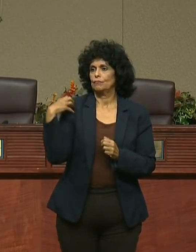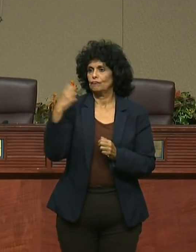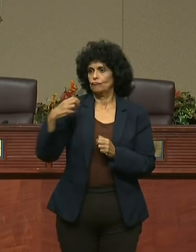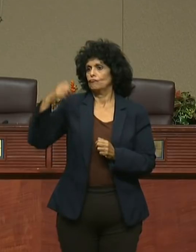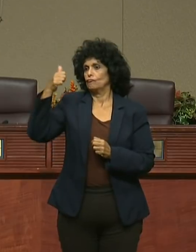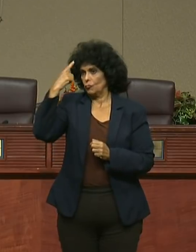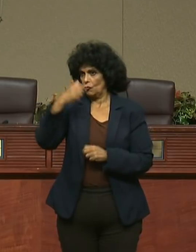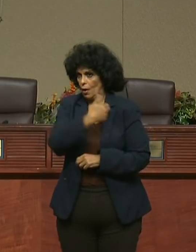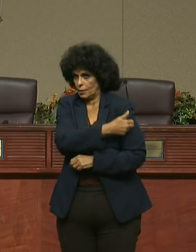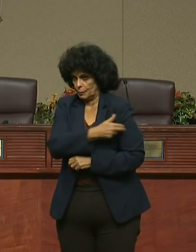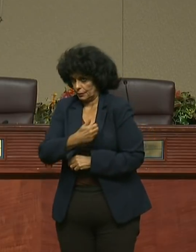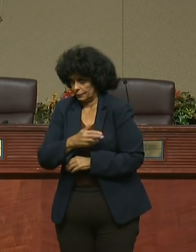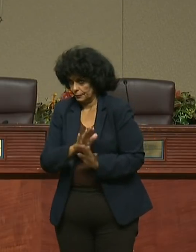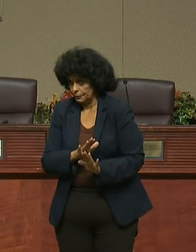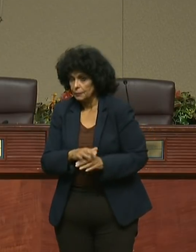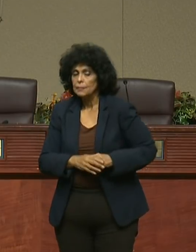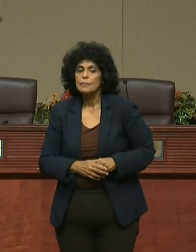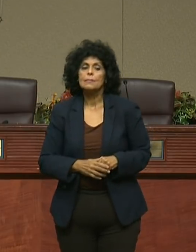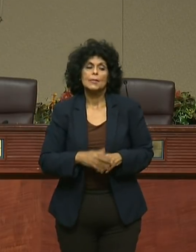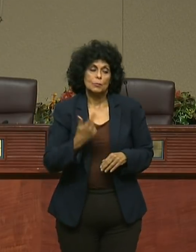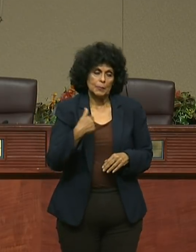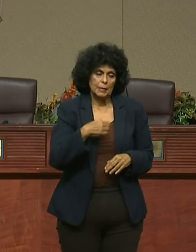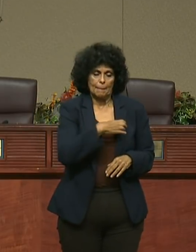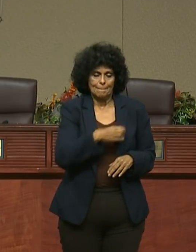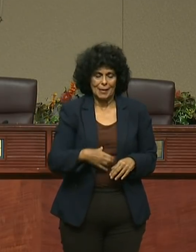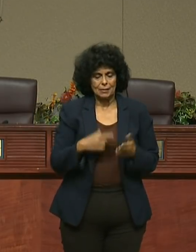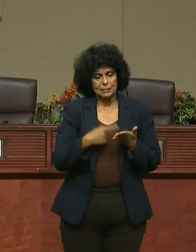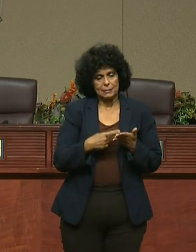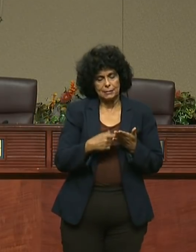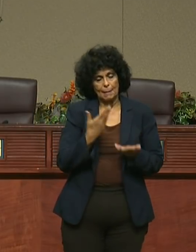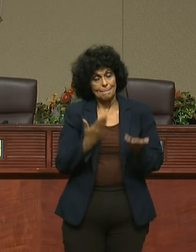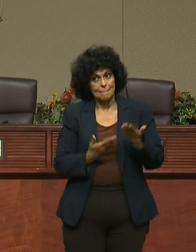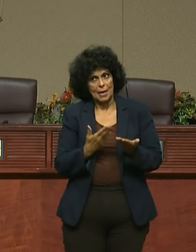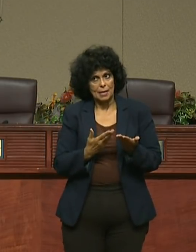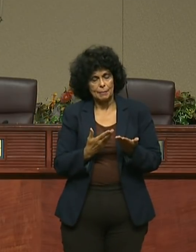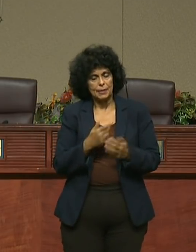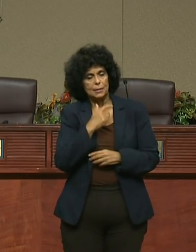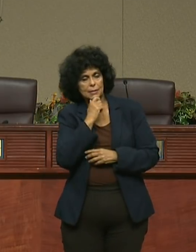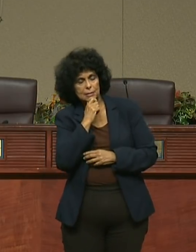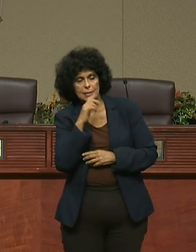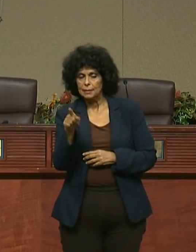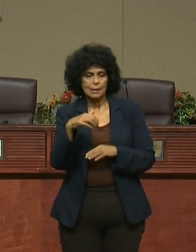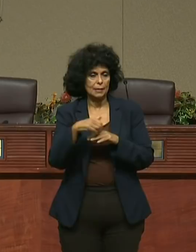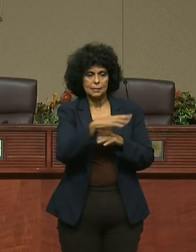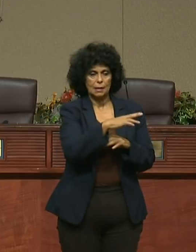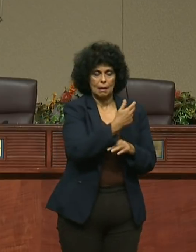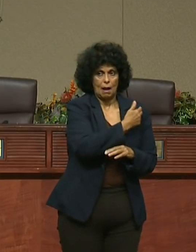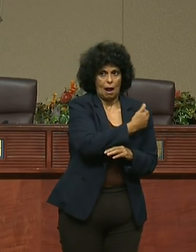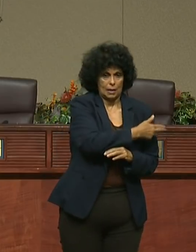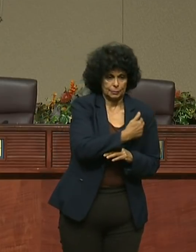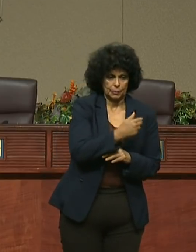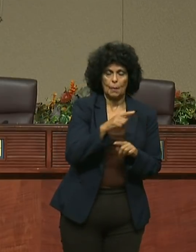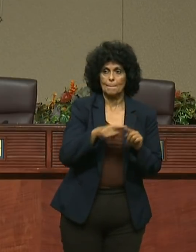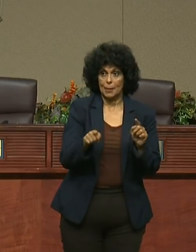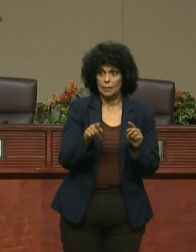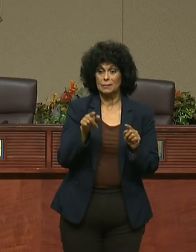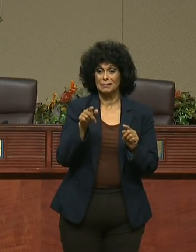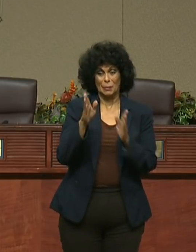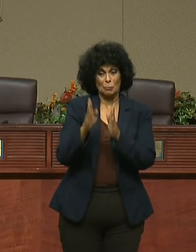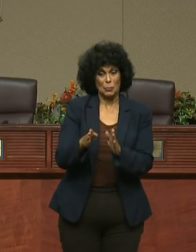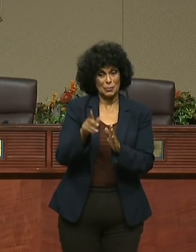us together are looking for the possibility of using hotel rooms as a place to